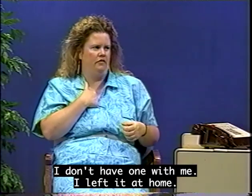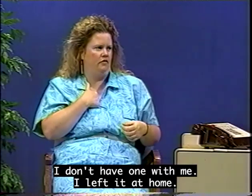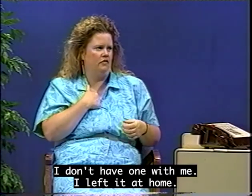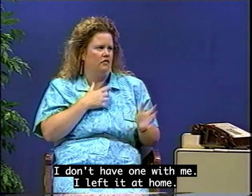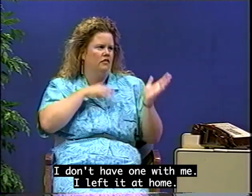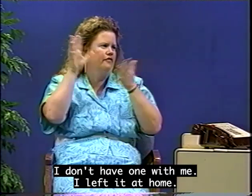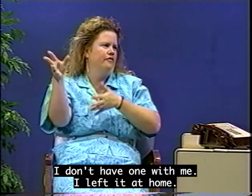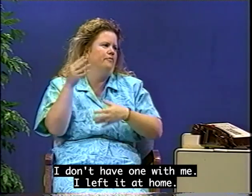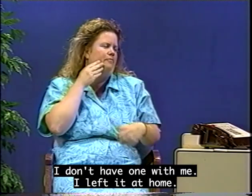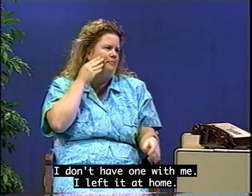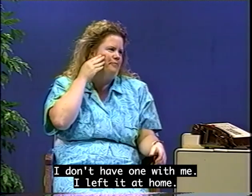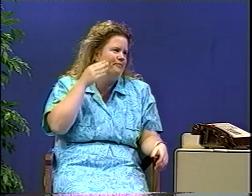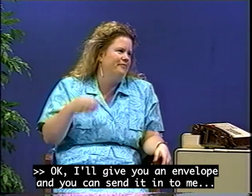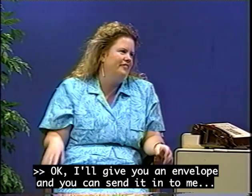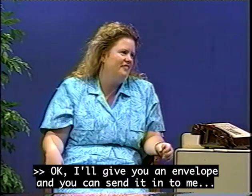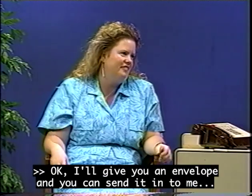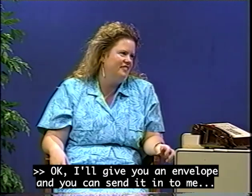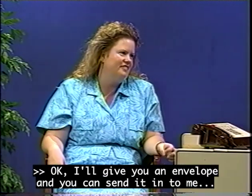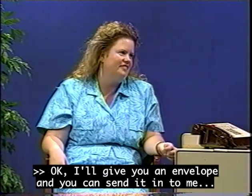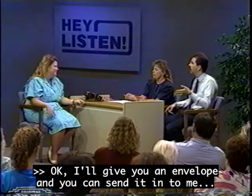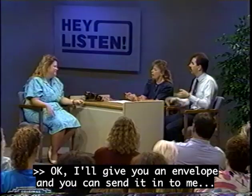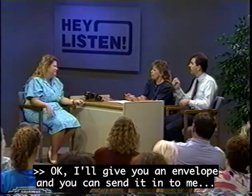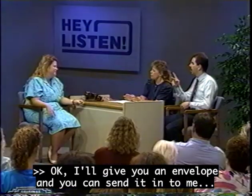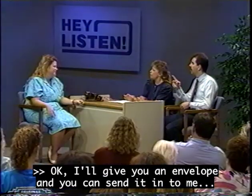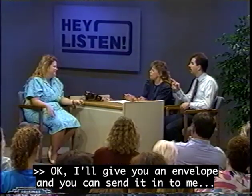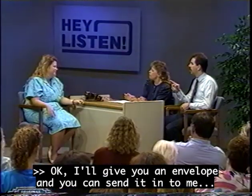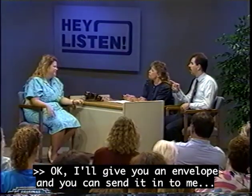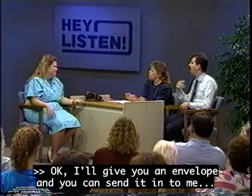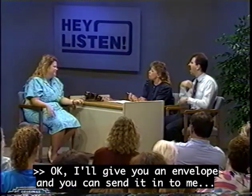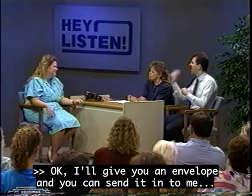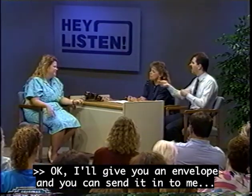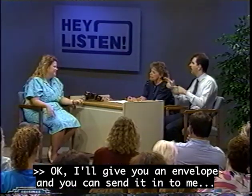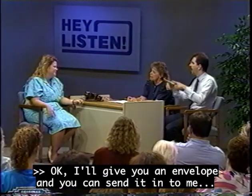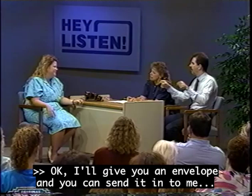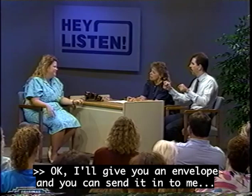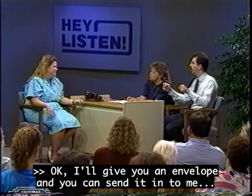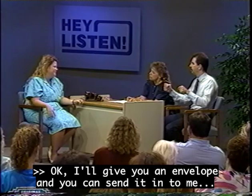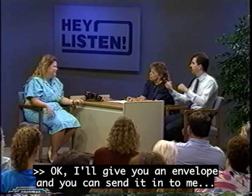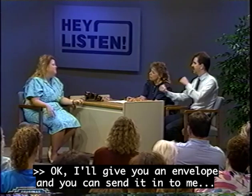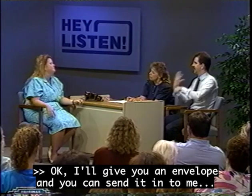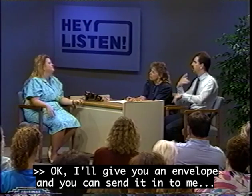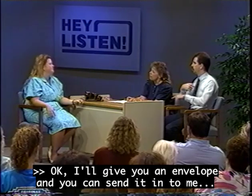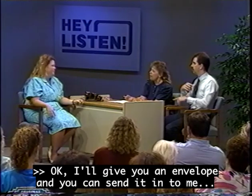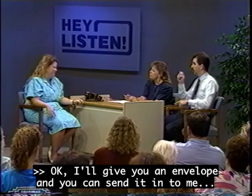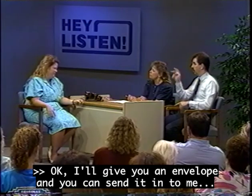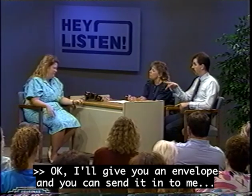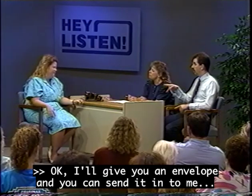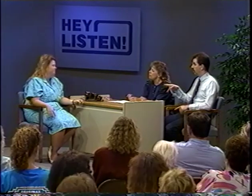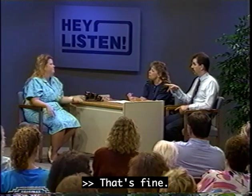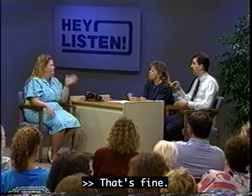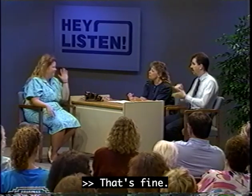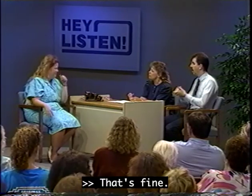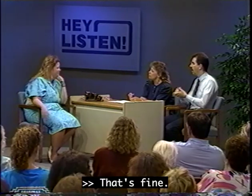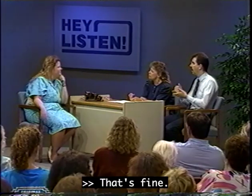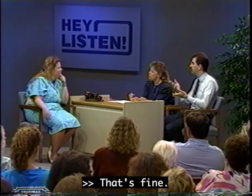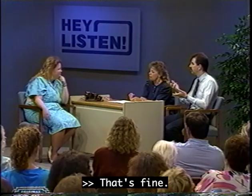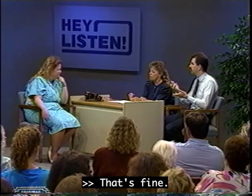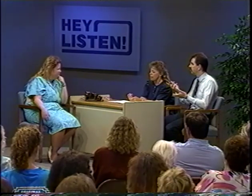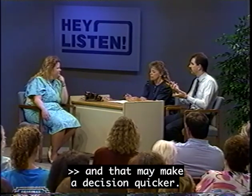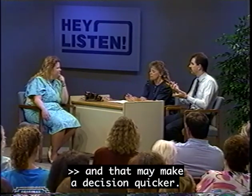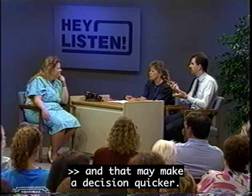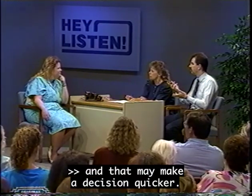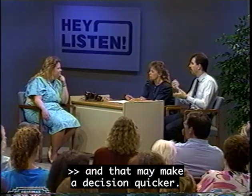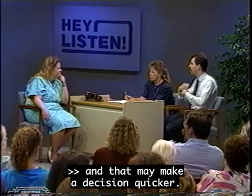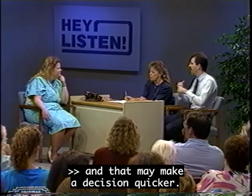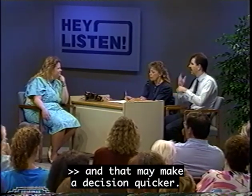I don't have one with me. All right. I left it at home. Okay, I'll give you an envelope and you can send it in to me, and that may That's